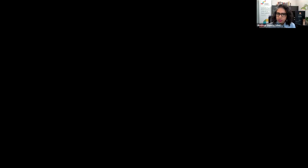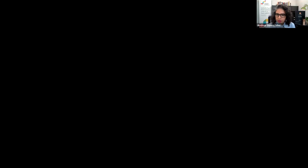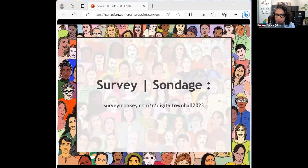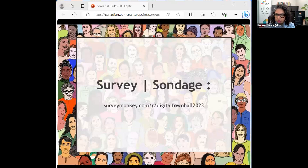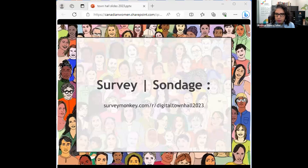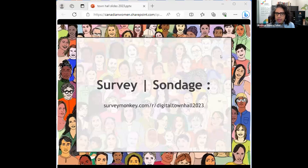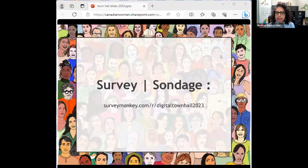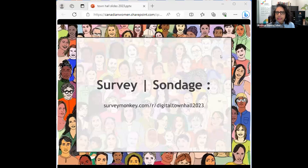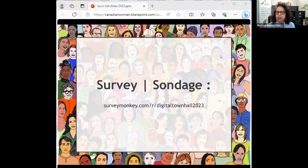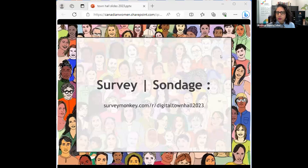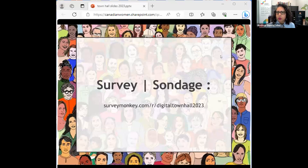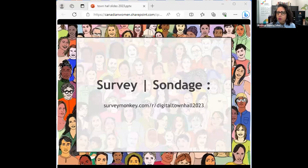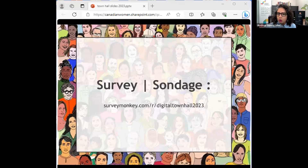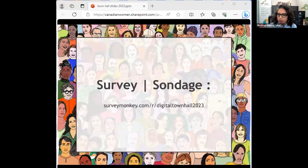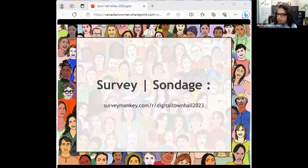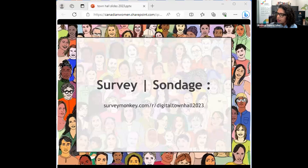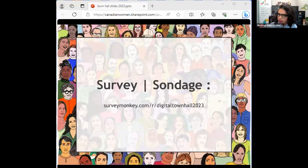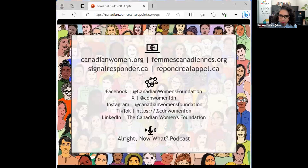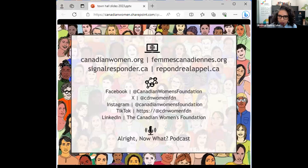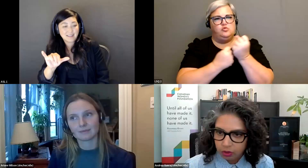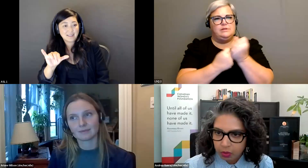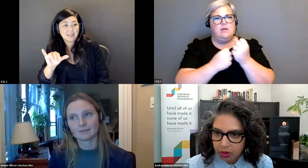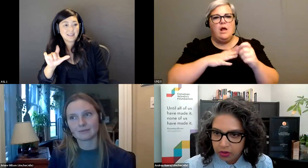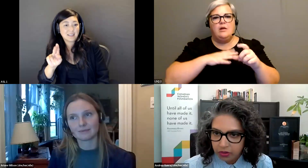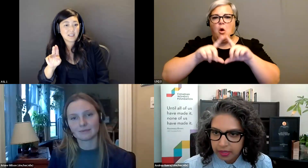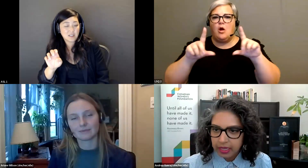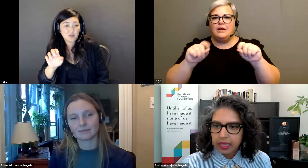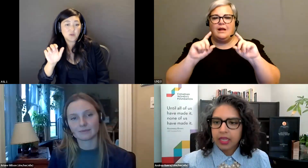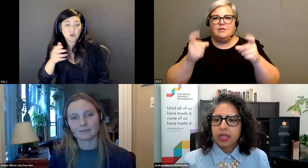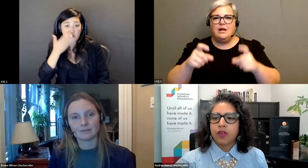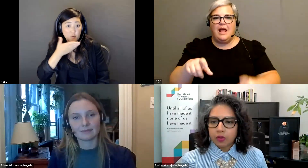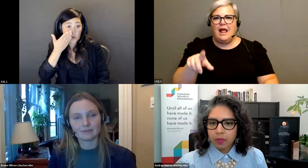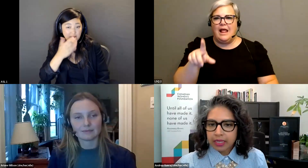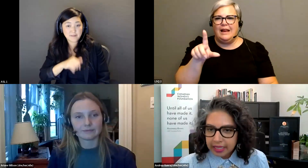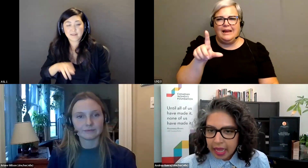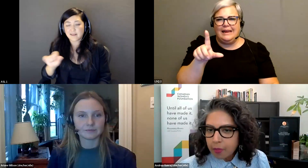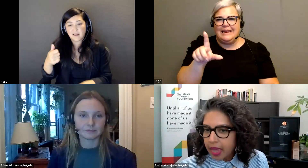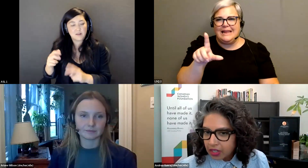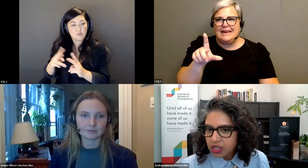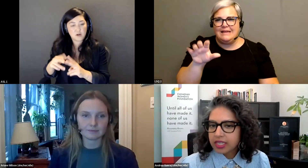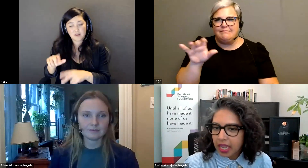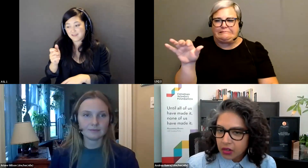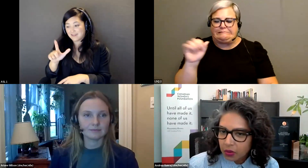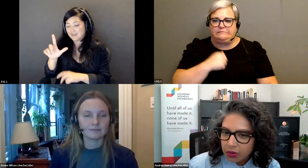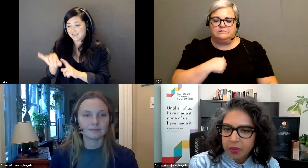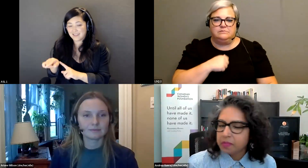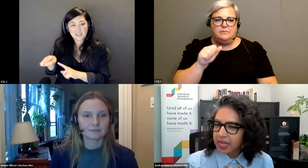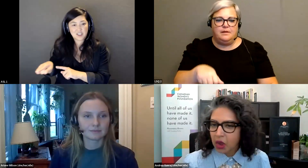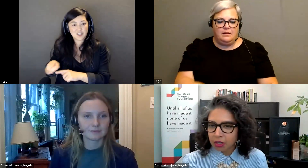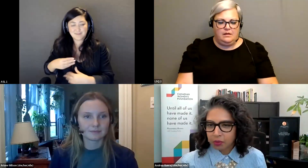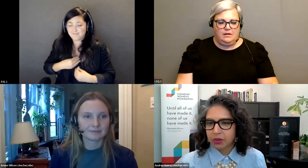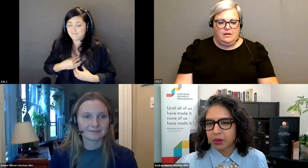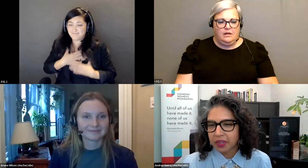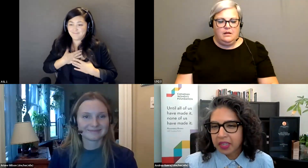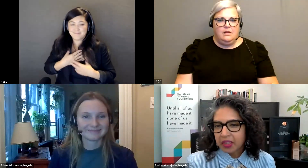card, $50 from Lily Lou Aromas, another generous partner. Founded by Lily, a passionate 10-year-old